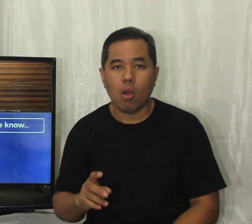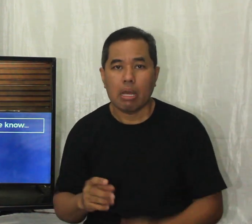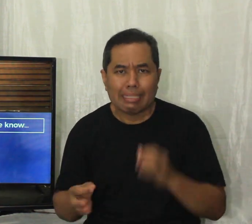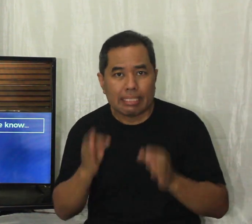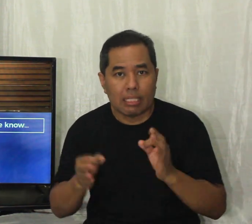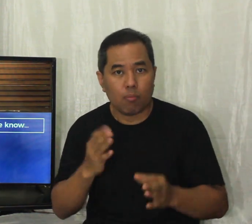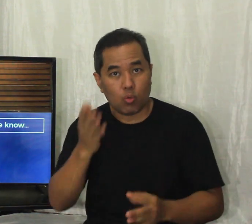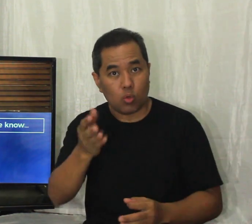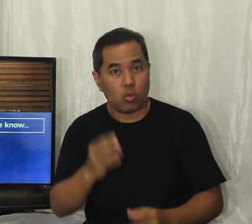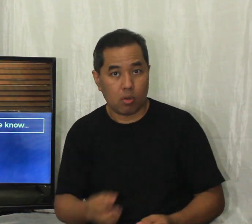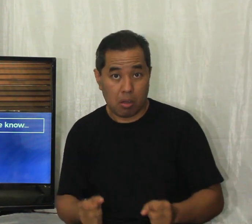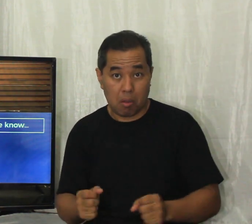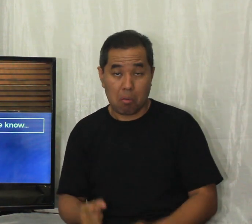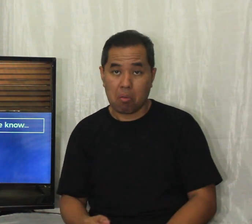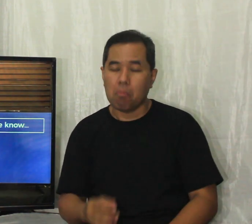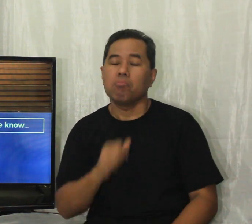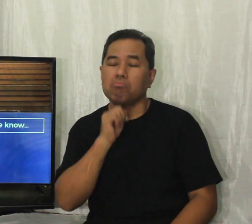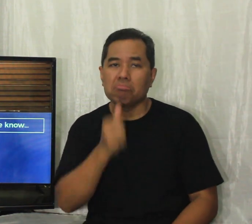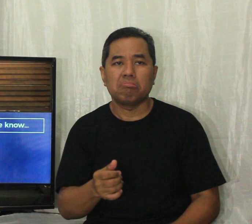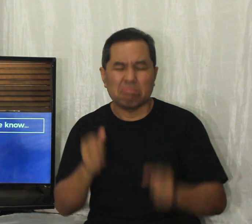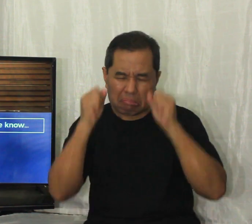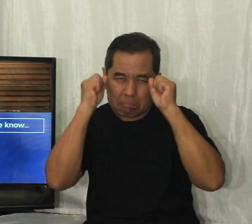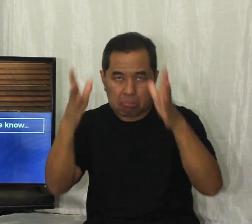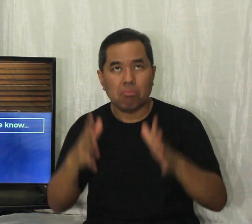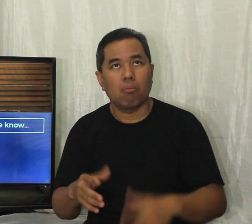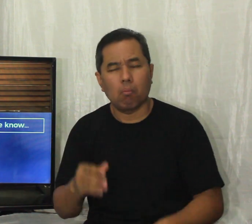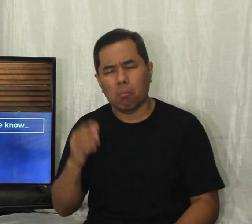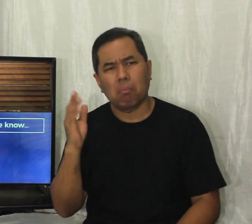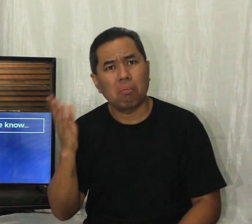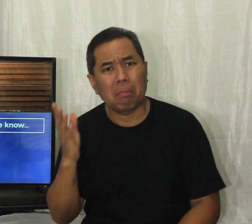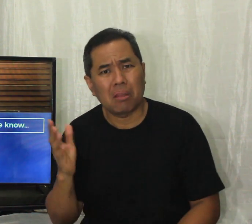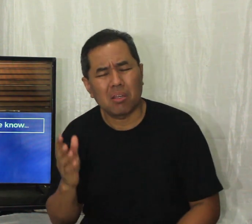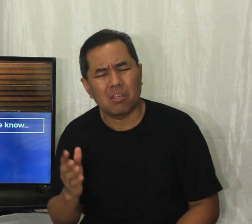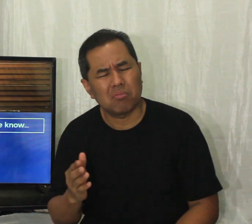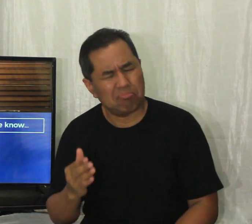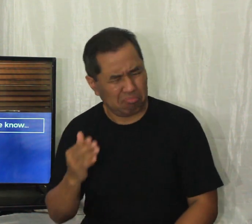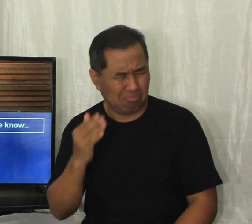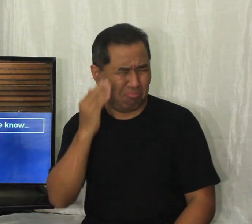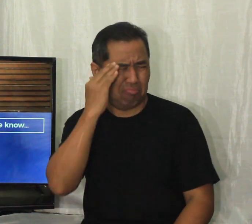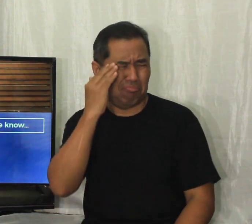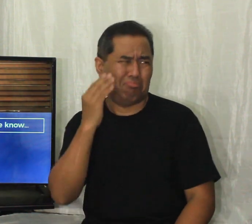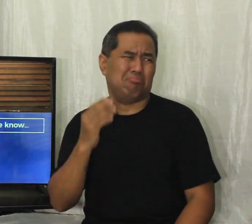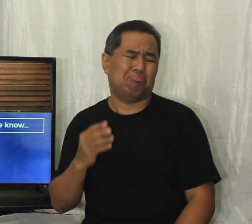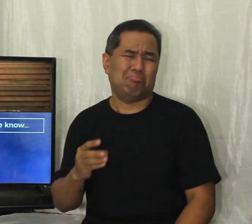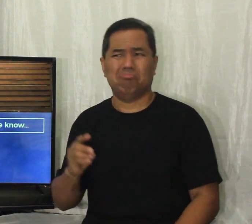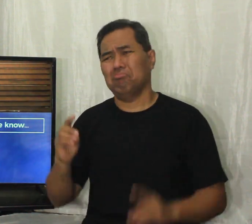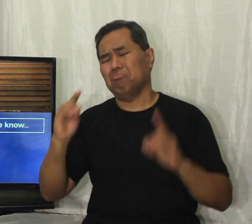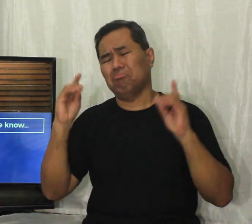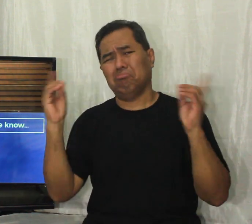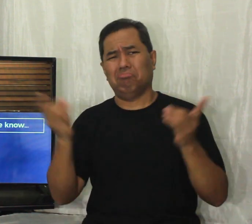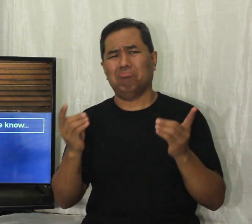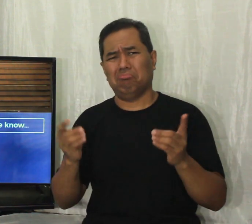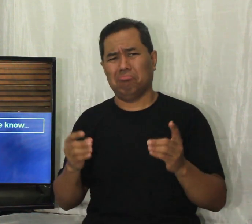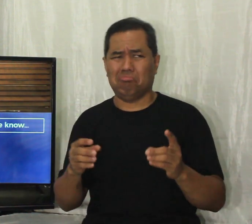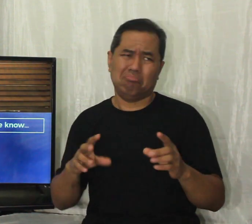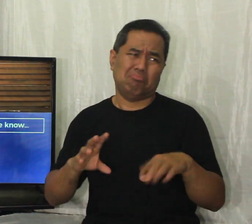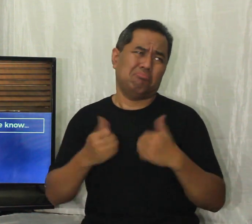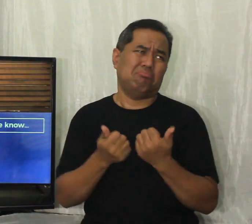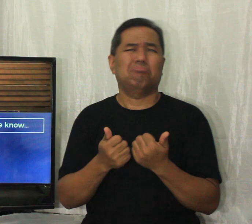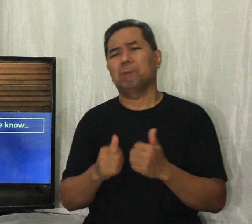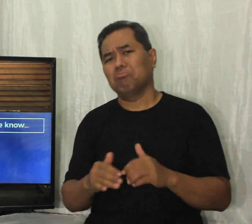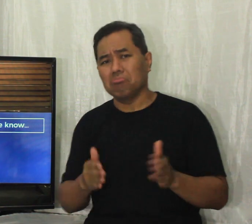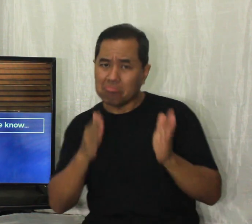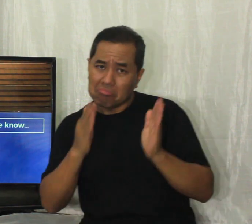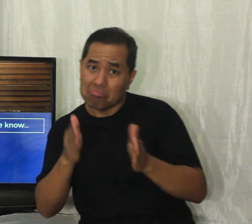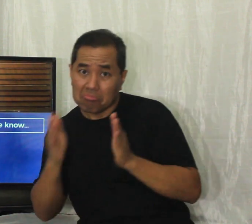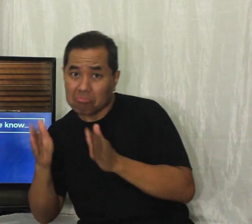not know how to decide the situations around you, right? The fact that we were informed about this virus, how we could be infected